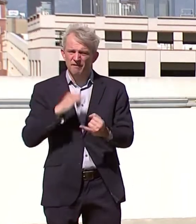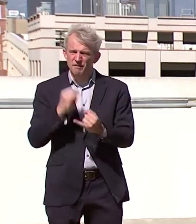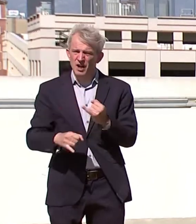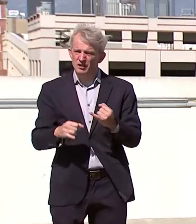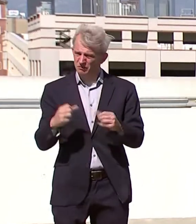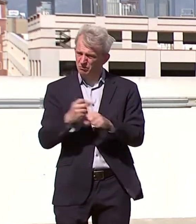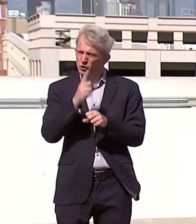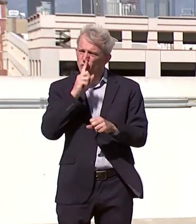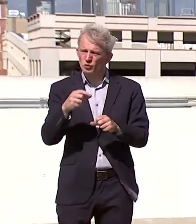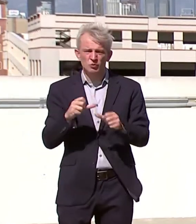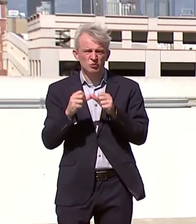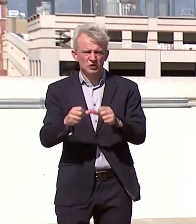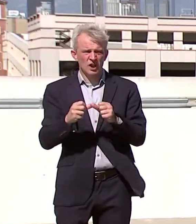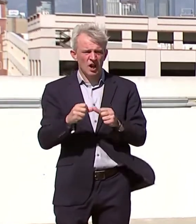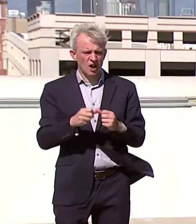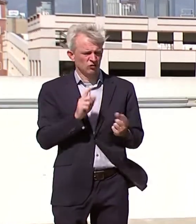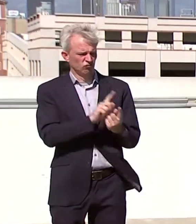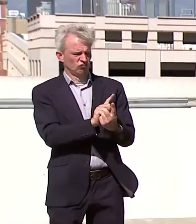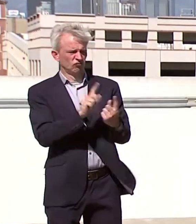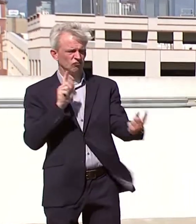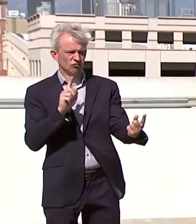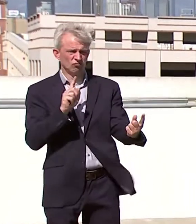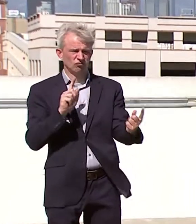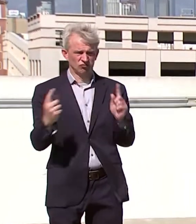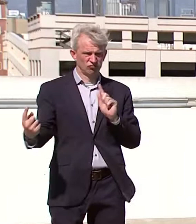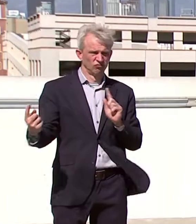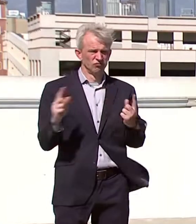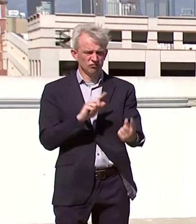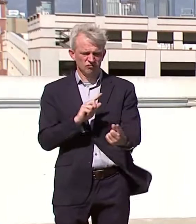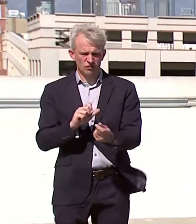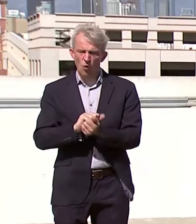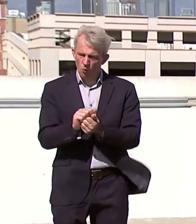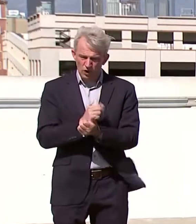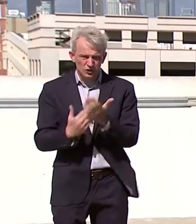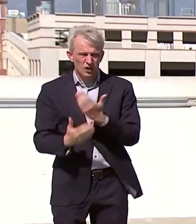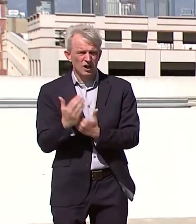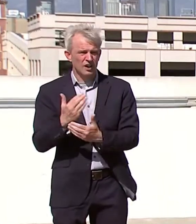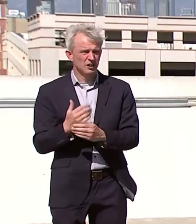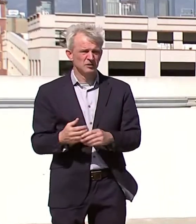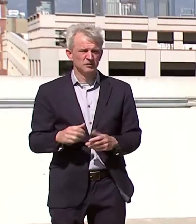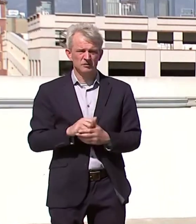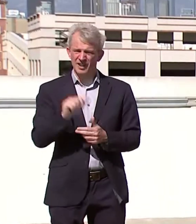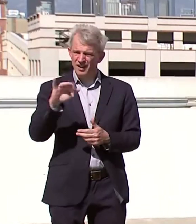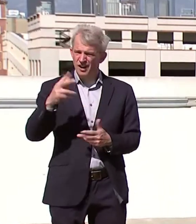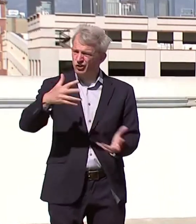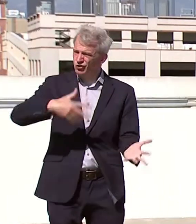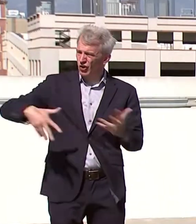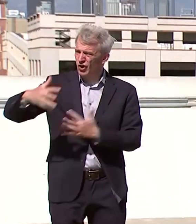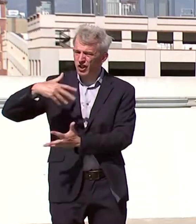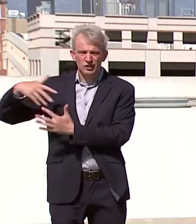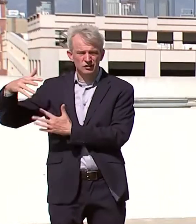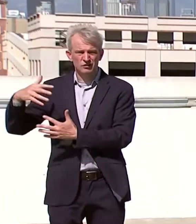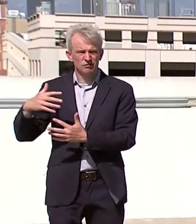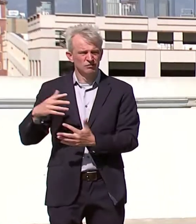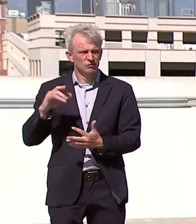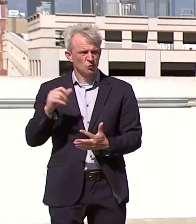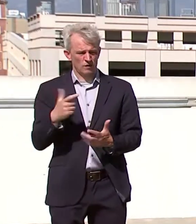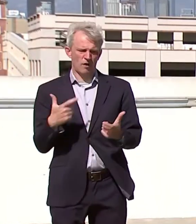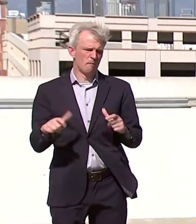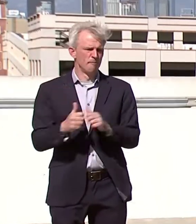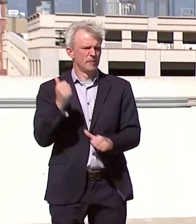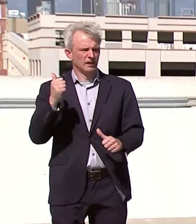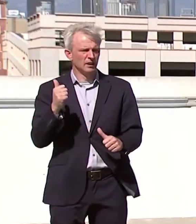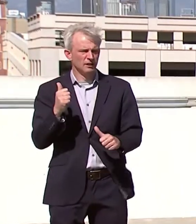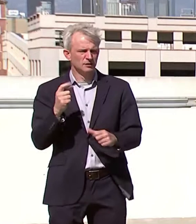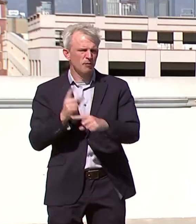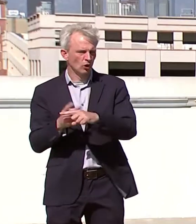social distance, wash our hands, keep that space between us, air circulation, which is one of our greatest weapons. And finally,